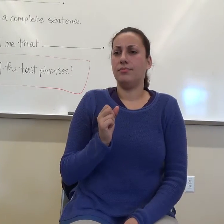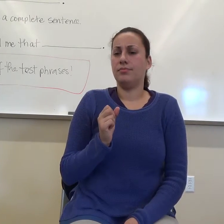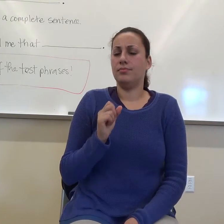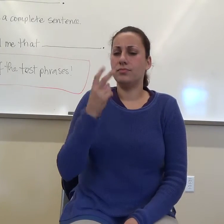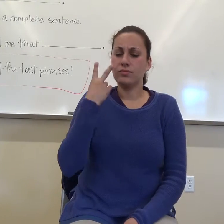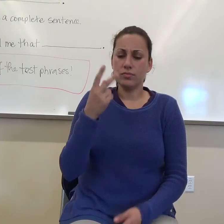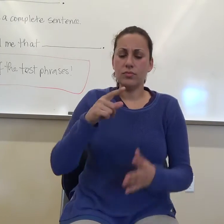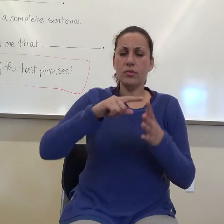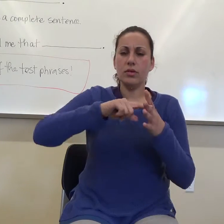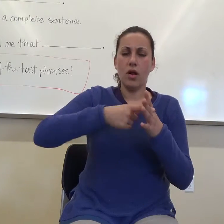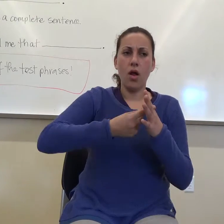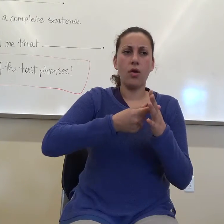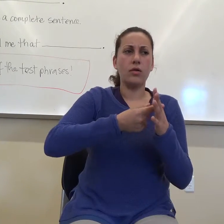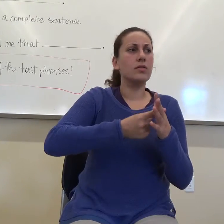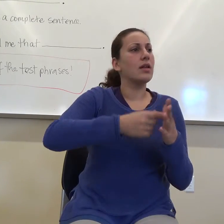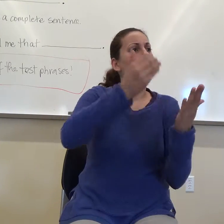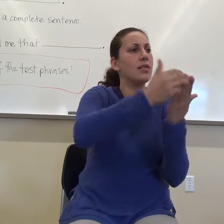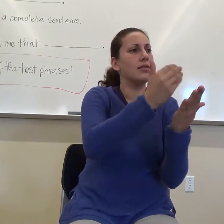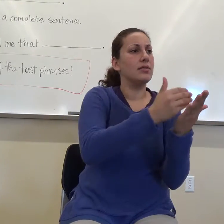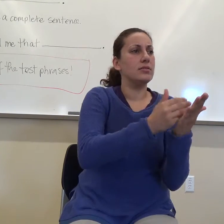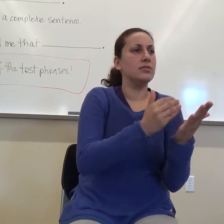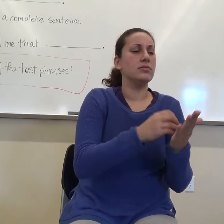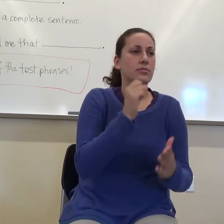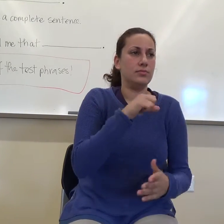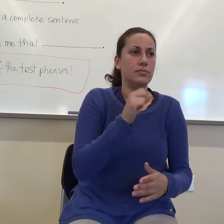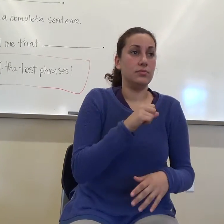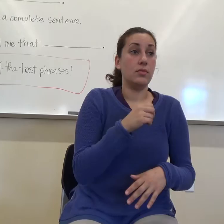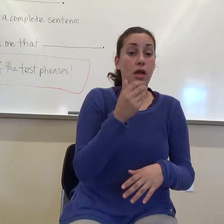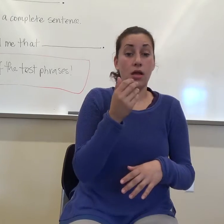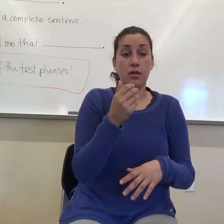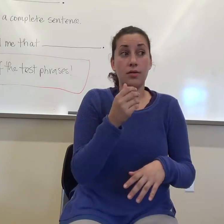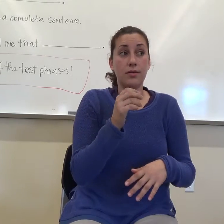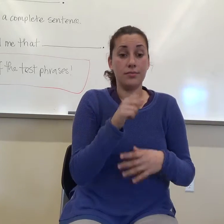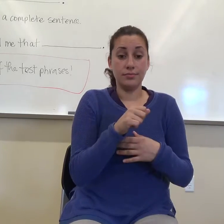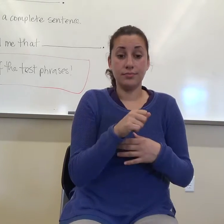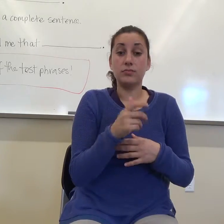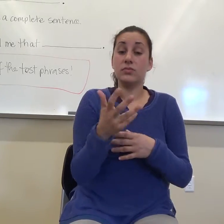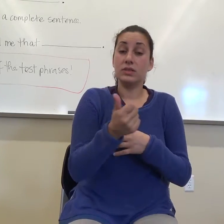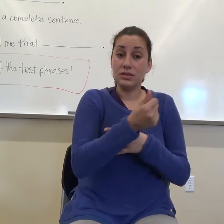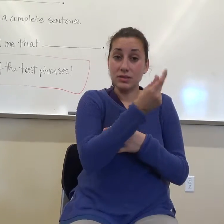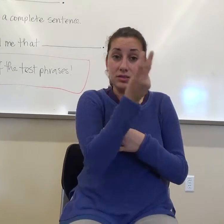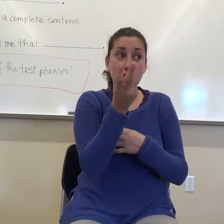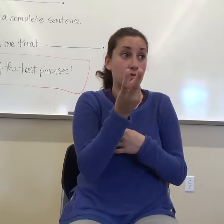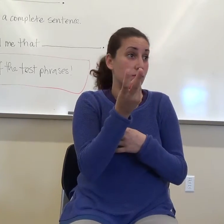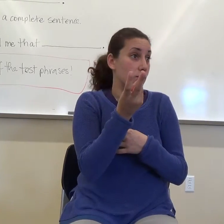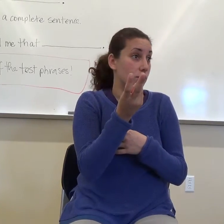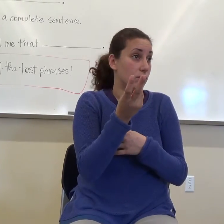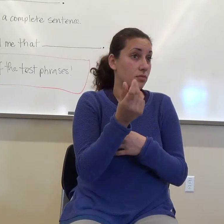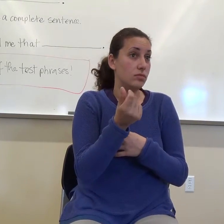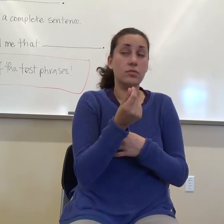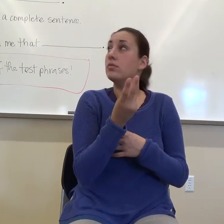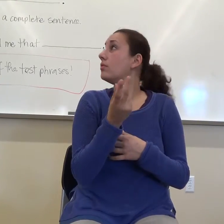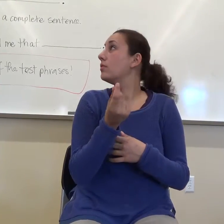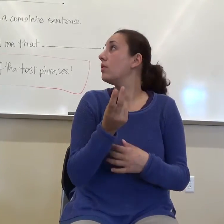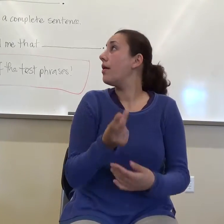to a list. Although there are several versions, and you say,